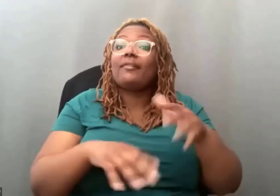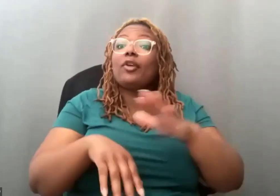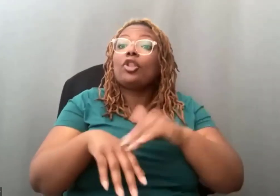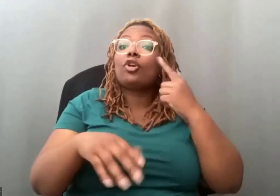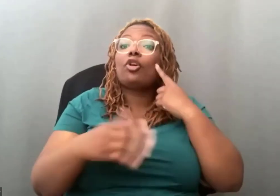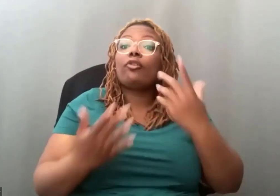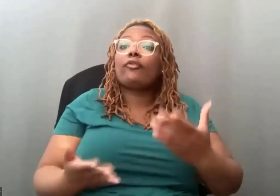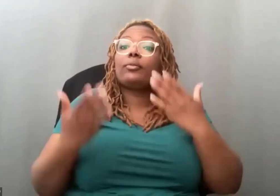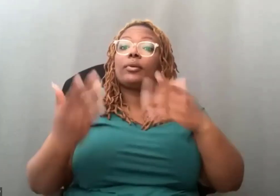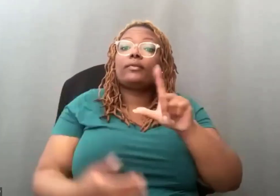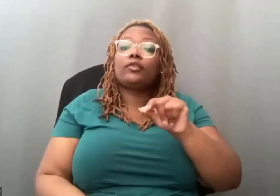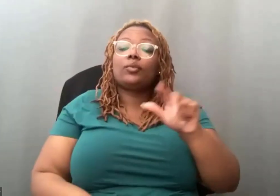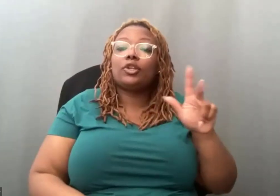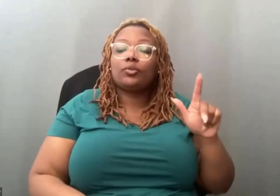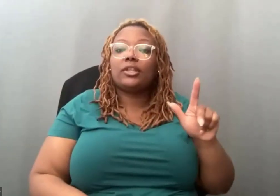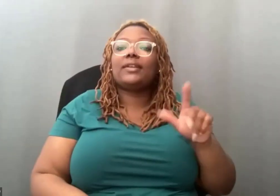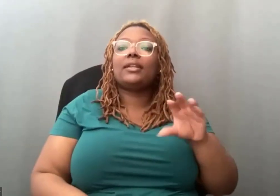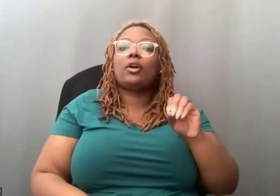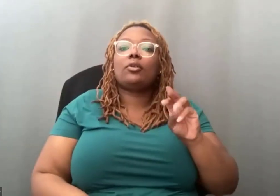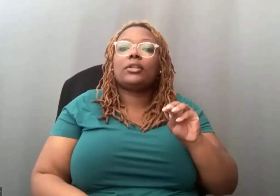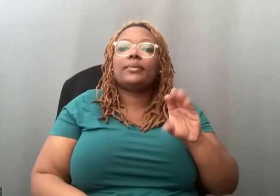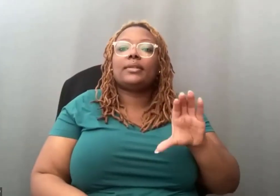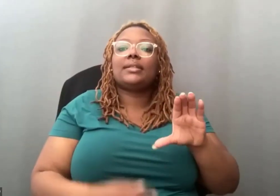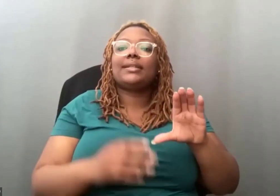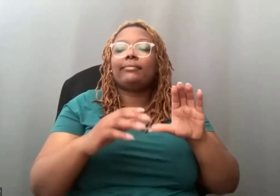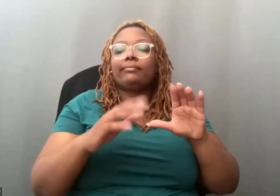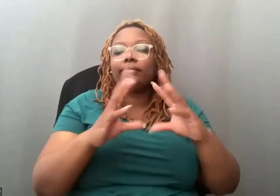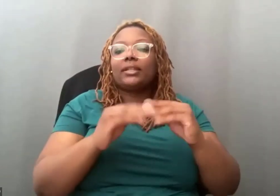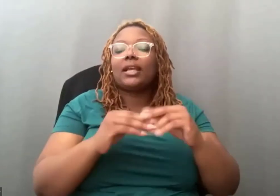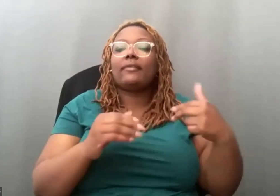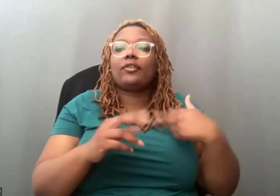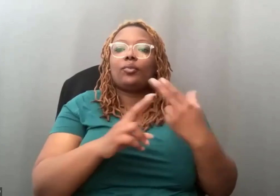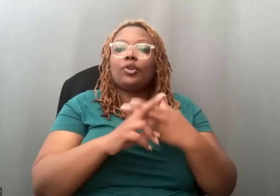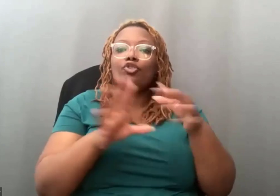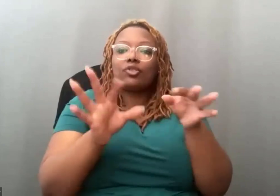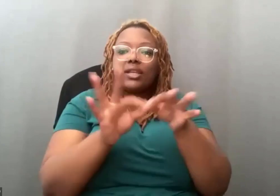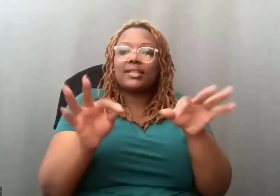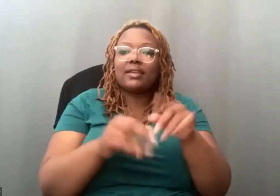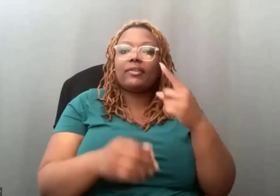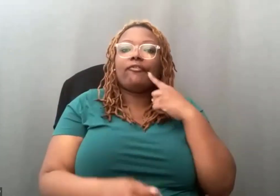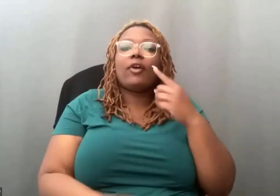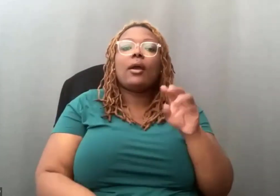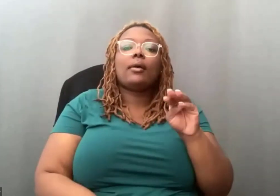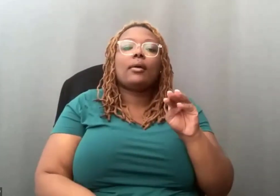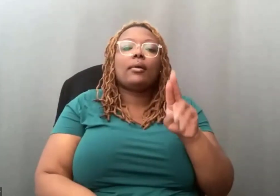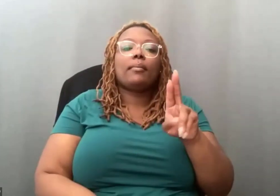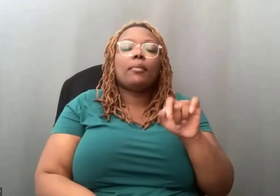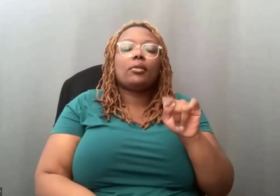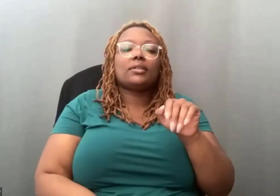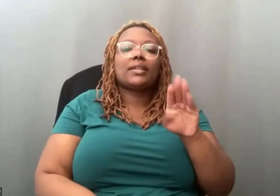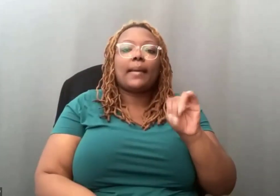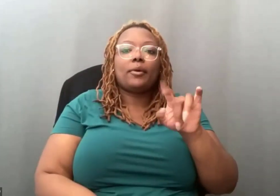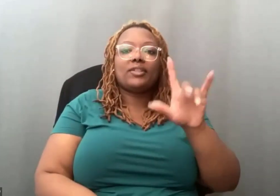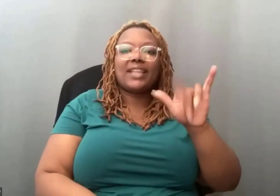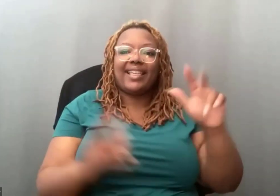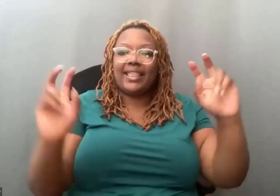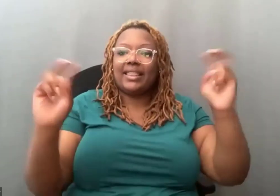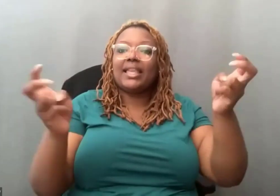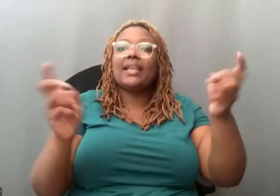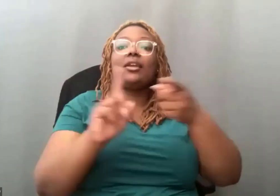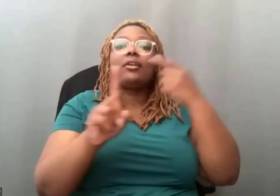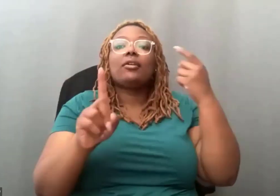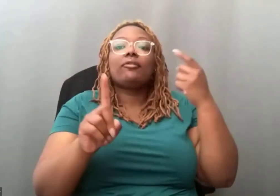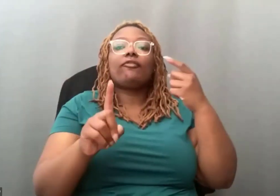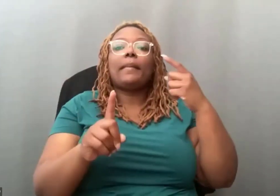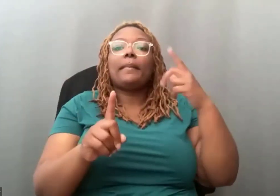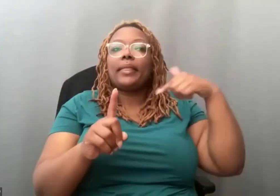the 2023 OWCA conference, the OWCA uses a definition of multimodality, the theme, taken from the seminal New